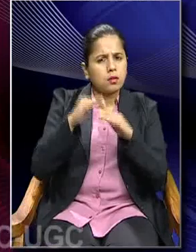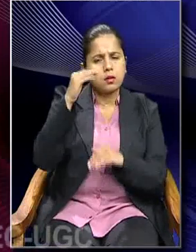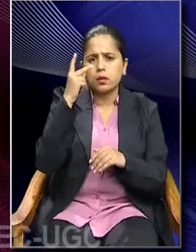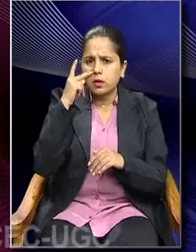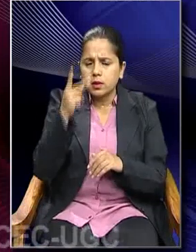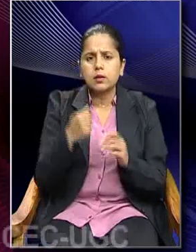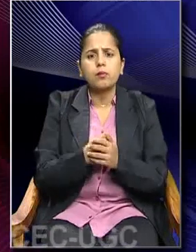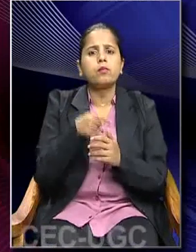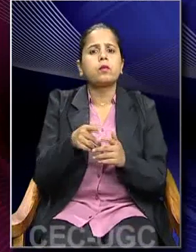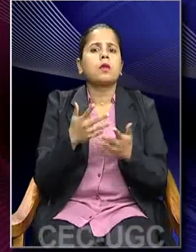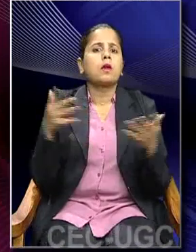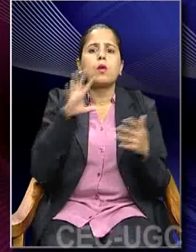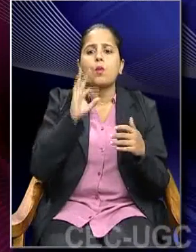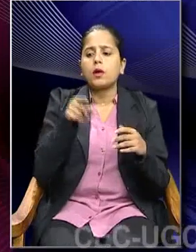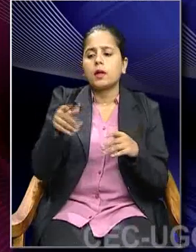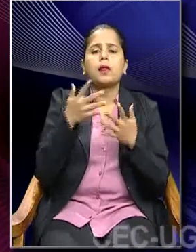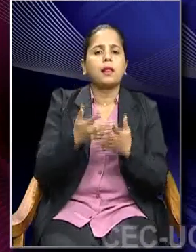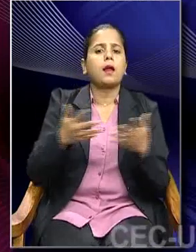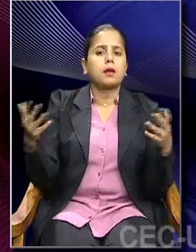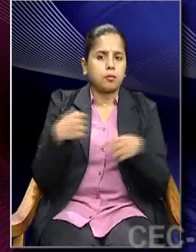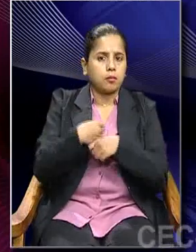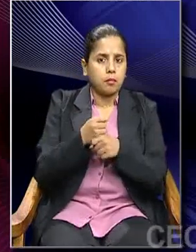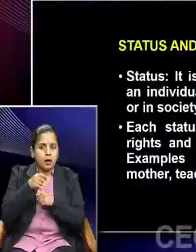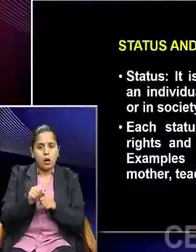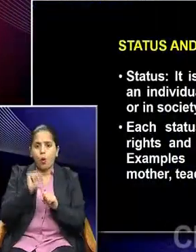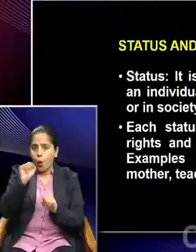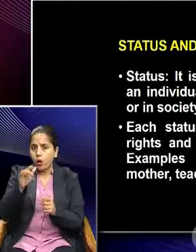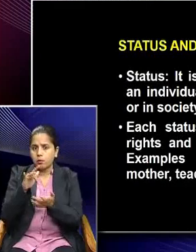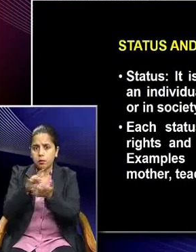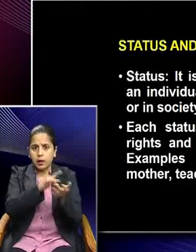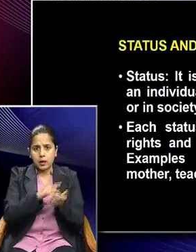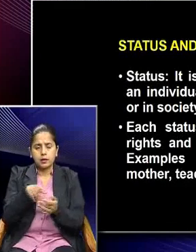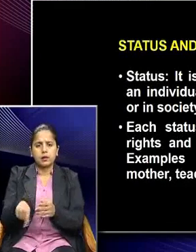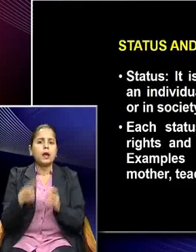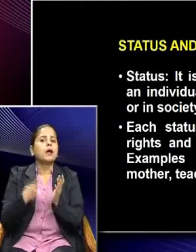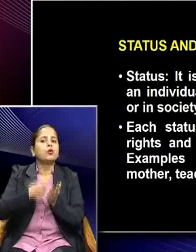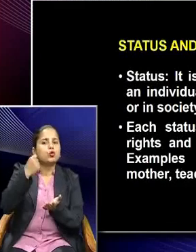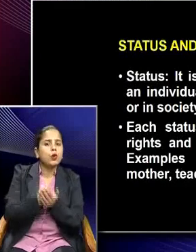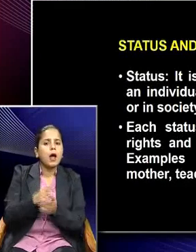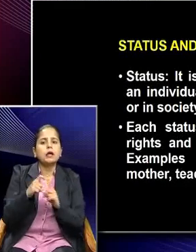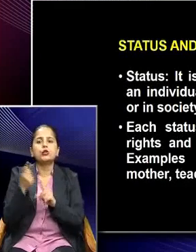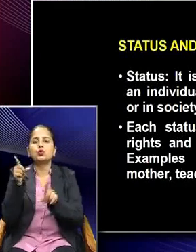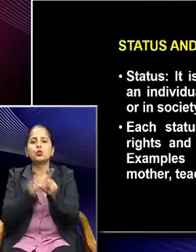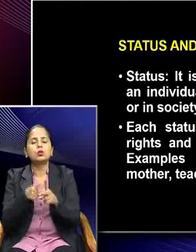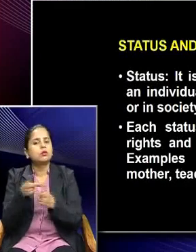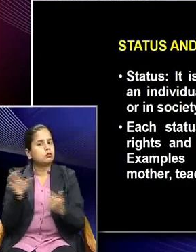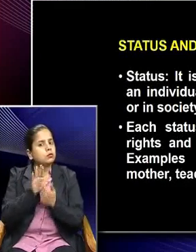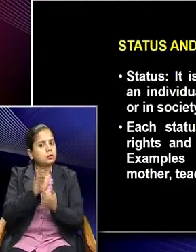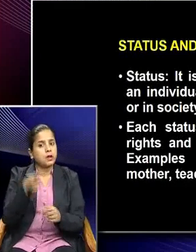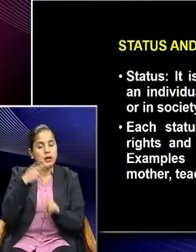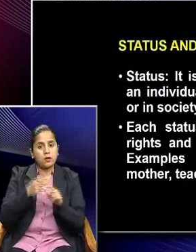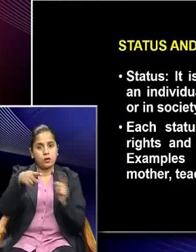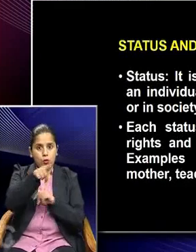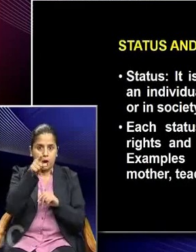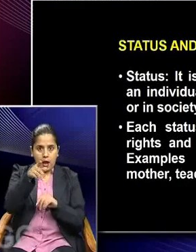to the productive sphere. Each status has defined rights and duties assigned to it. So if you are a